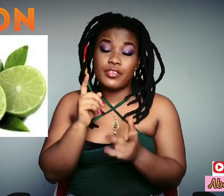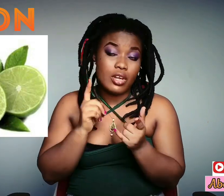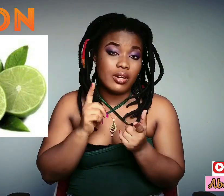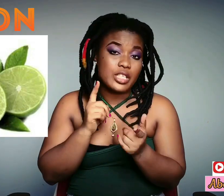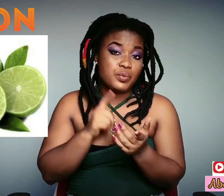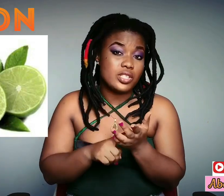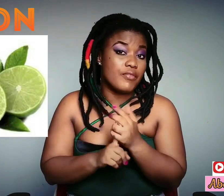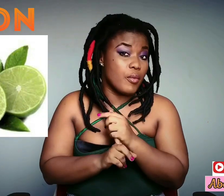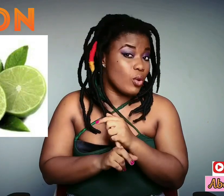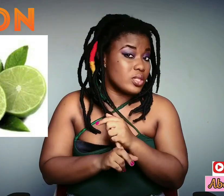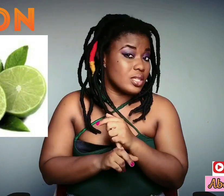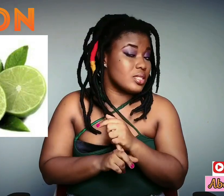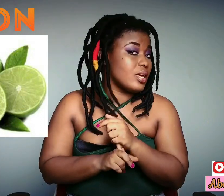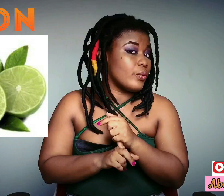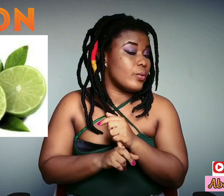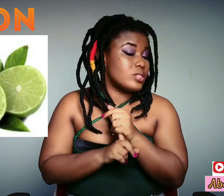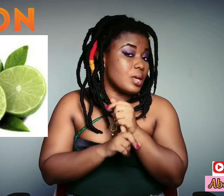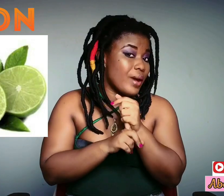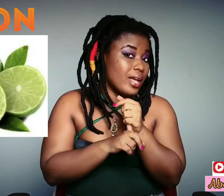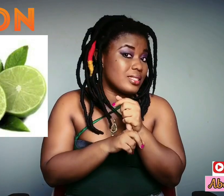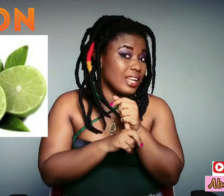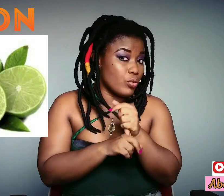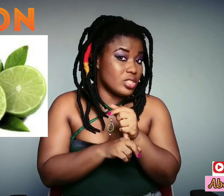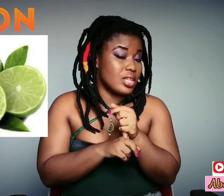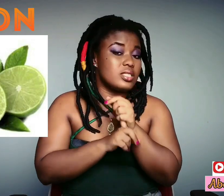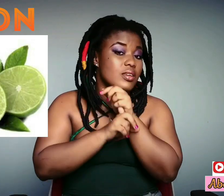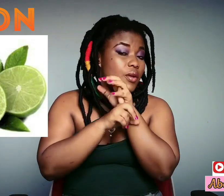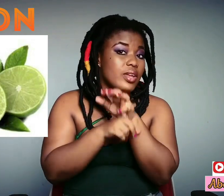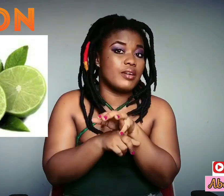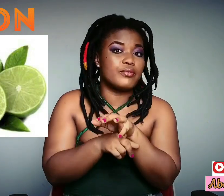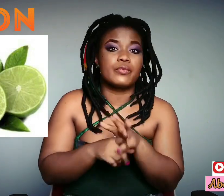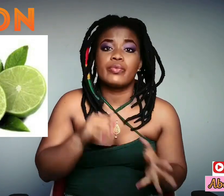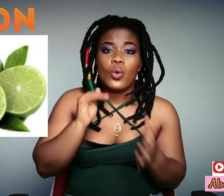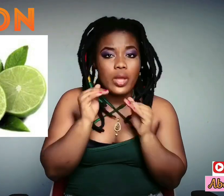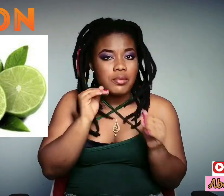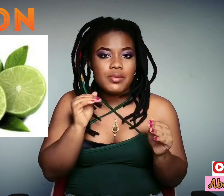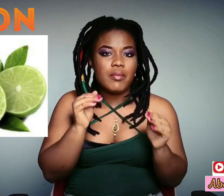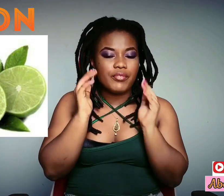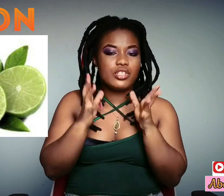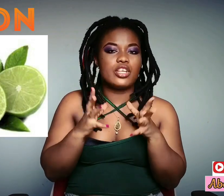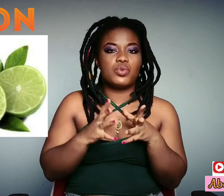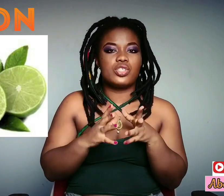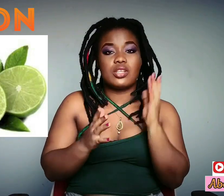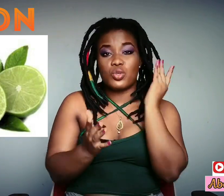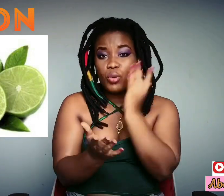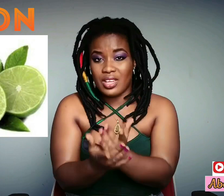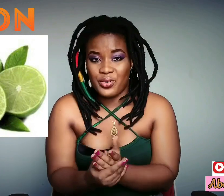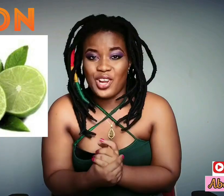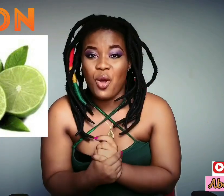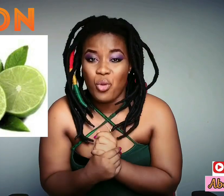Miss facial expression is very important. Say bad sign language. You're very careful. Where be my facial expression is supported pronoun.